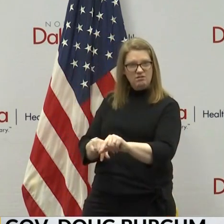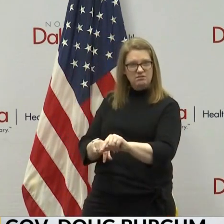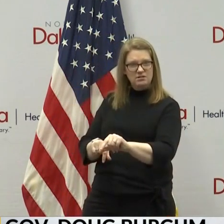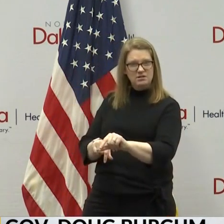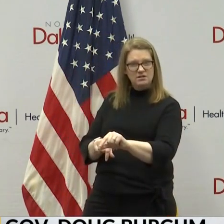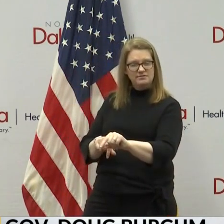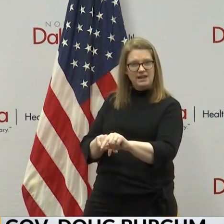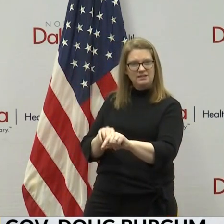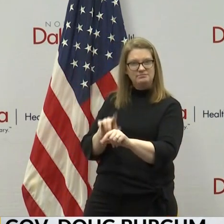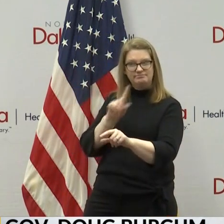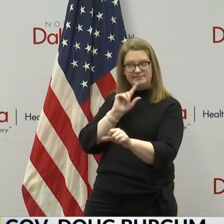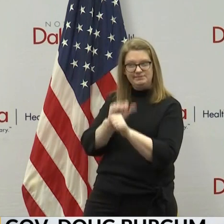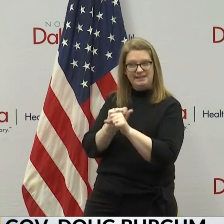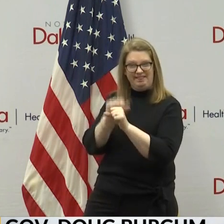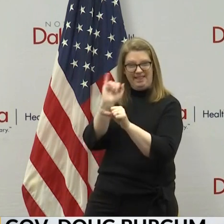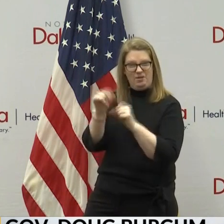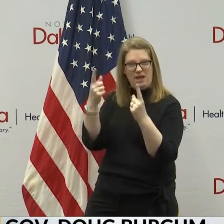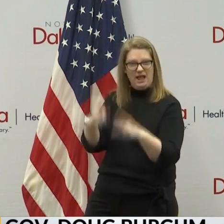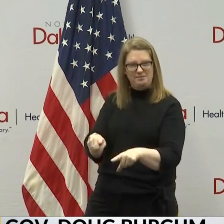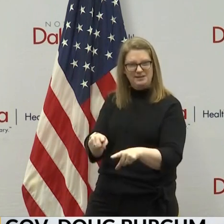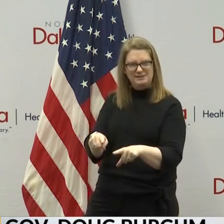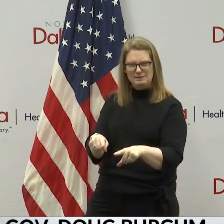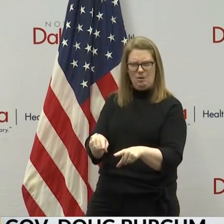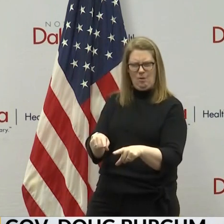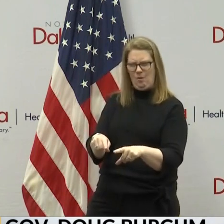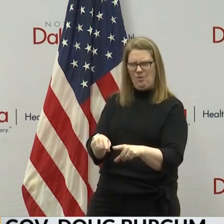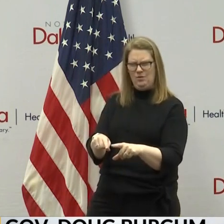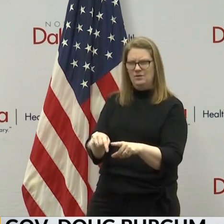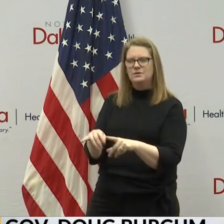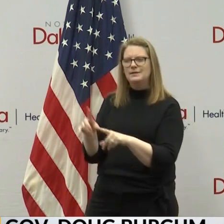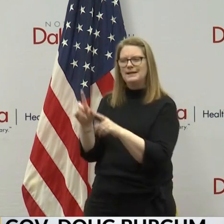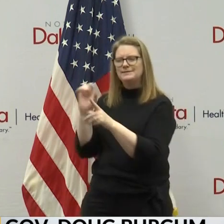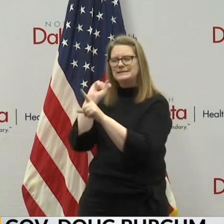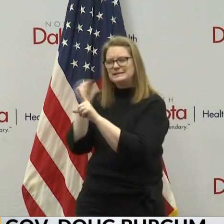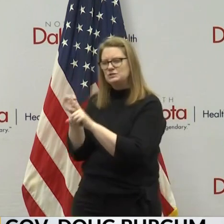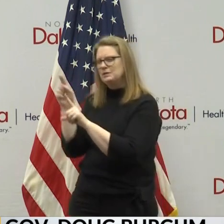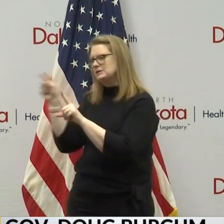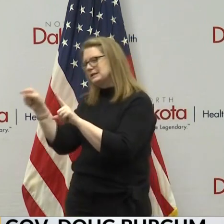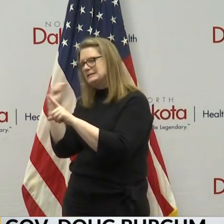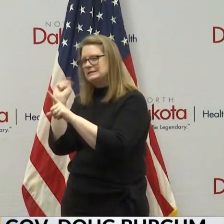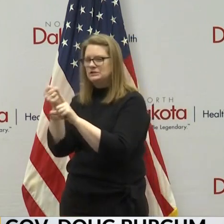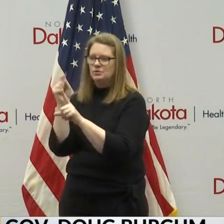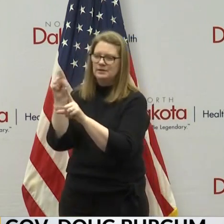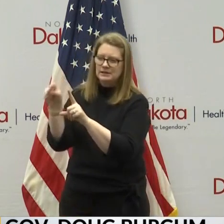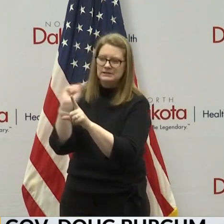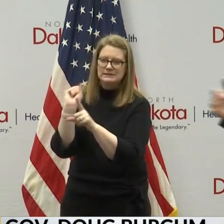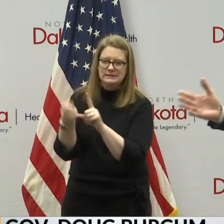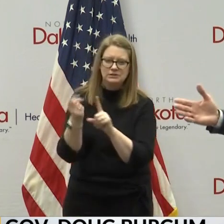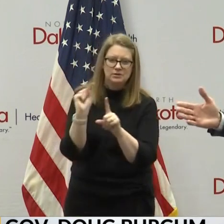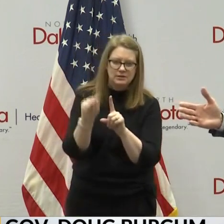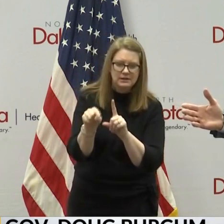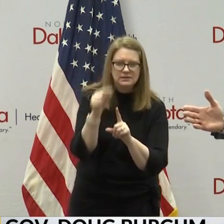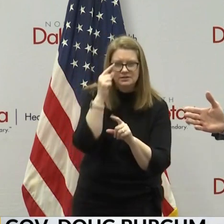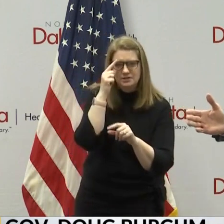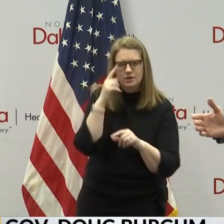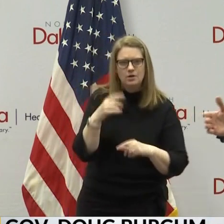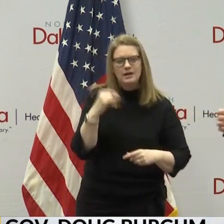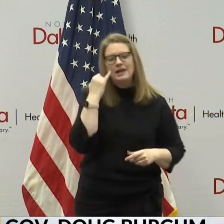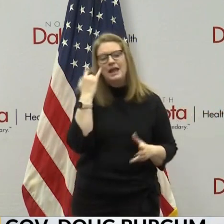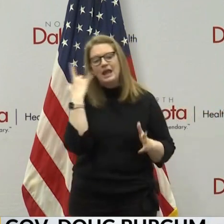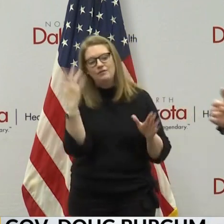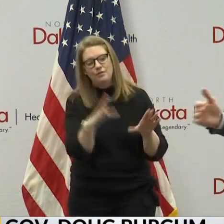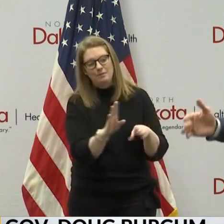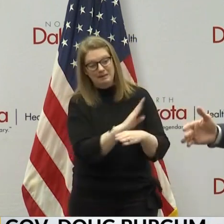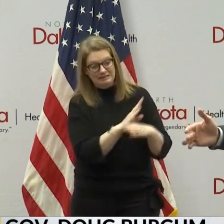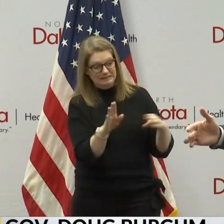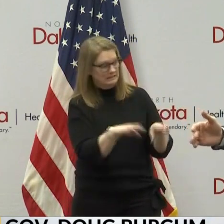we do. If we, and again, very hard to predict human behavior, but if we decide to open up on X date and we're trying to predict through the summer versus